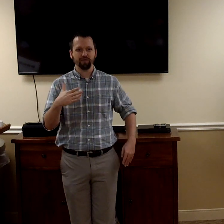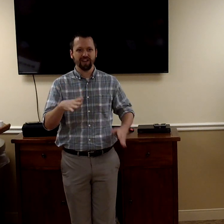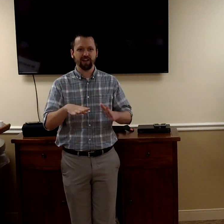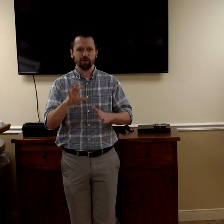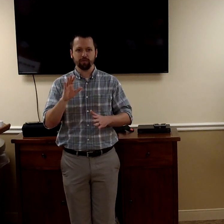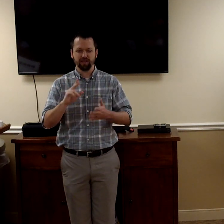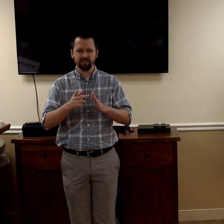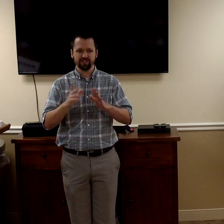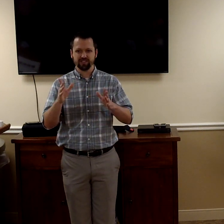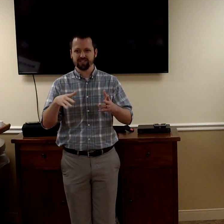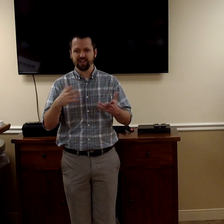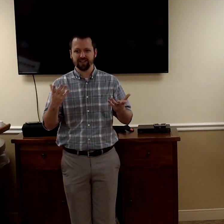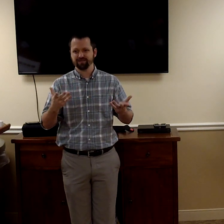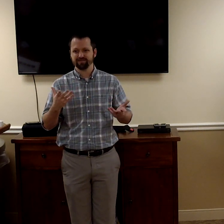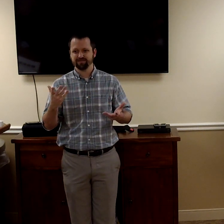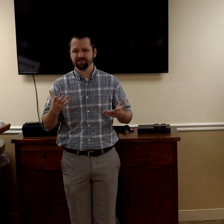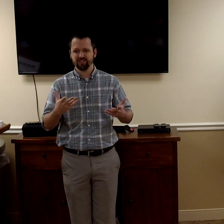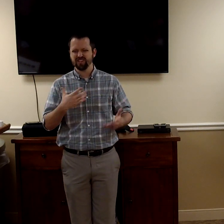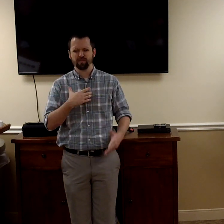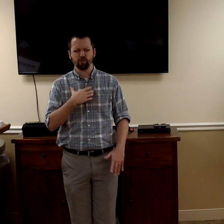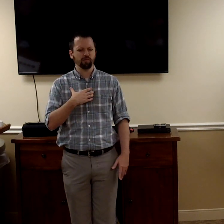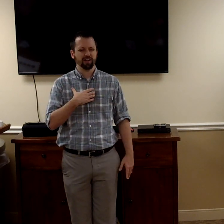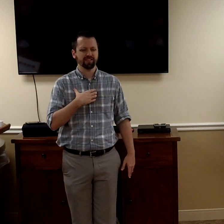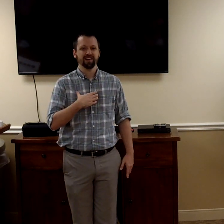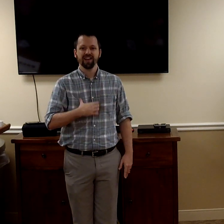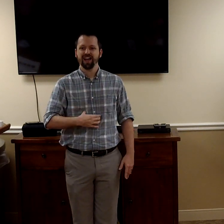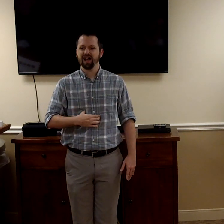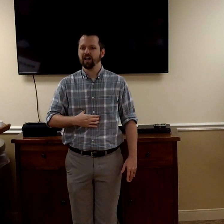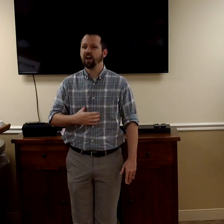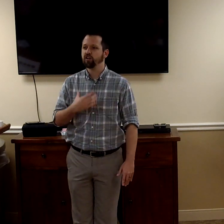find out what it means. It's just not appropriate. Hungry.